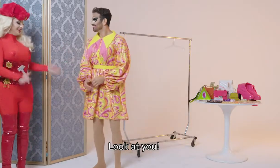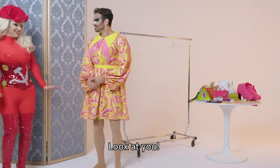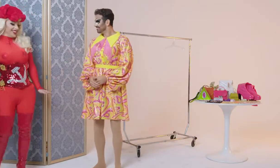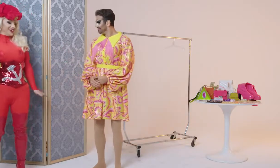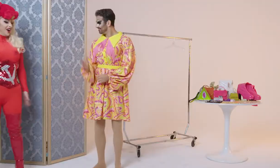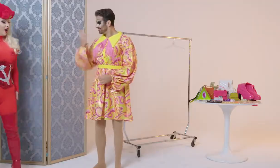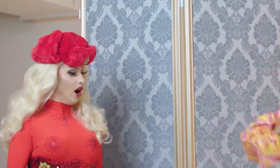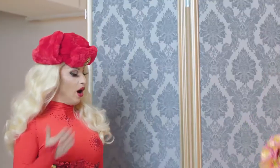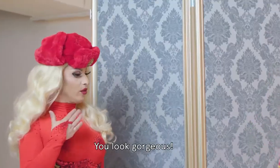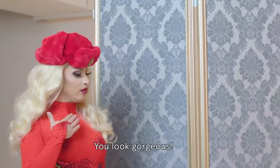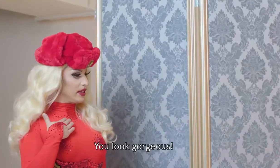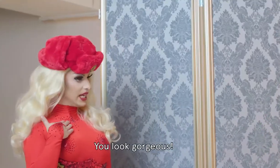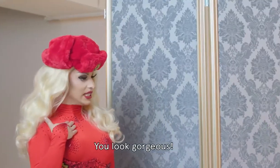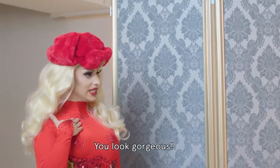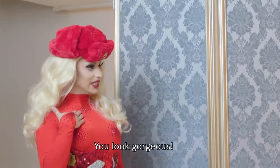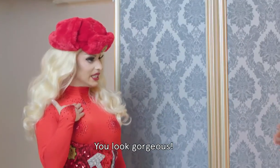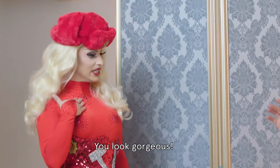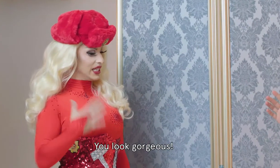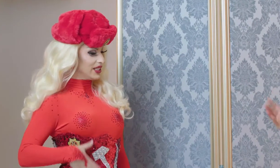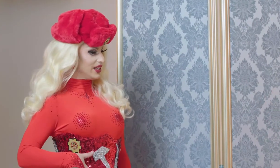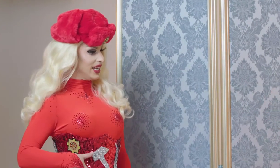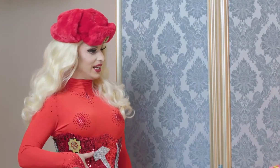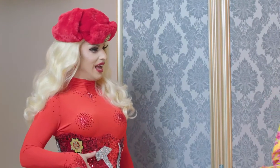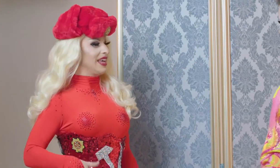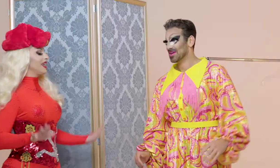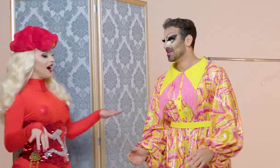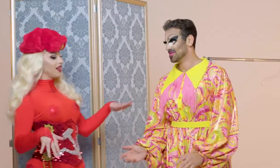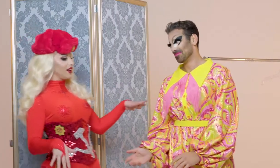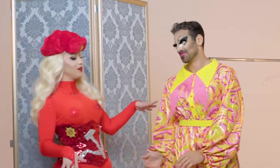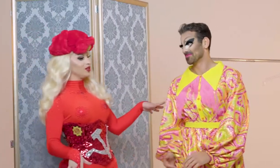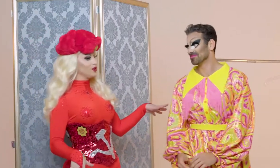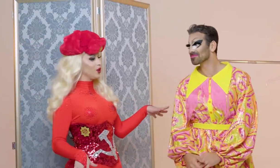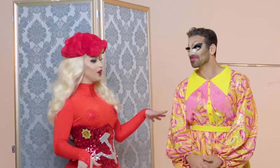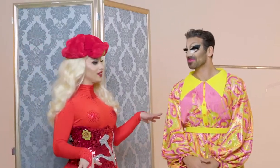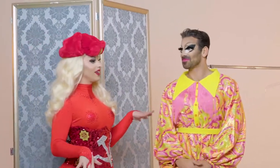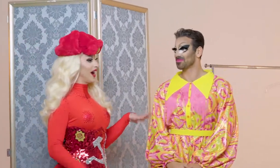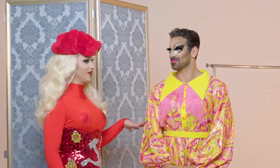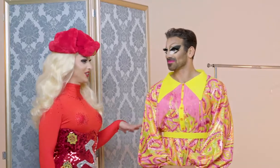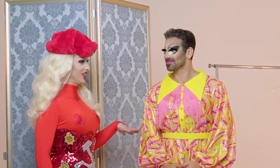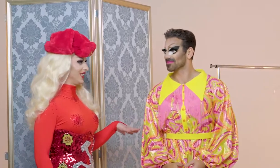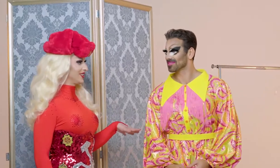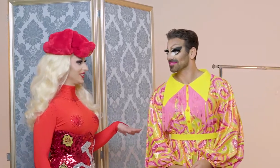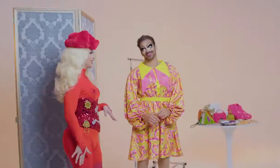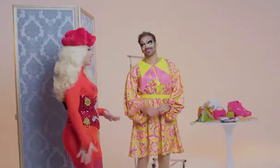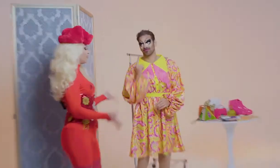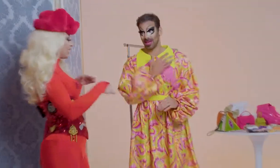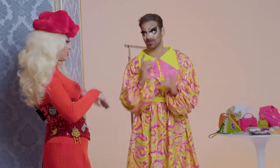I'm thinking, oh, gorgeous. This little thing? Yeah, I thought I would do a quick little outfit change. Now, you said